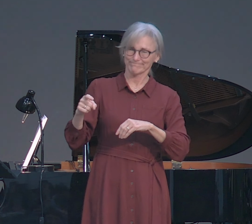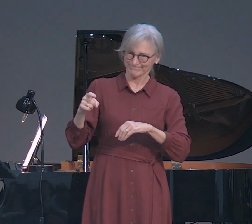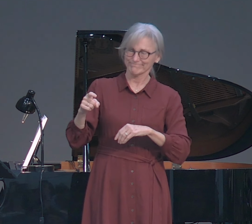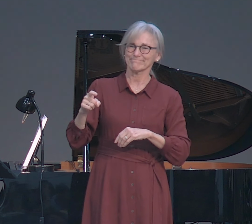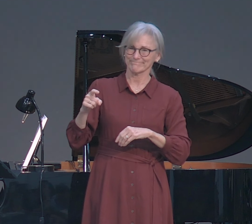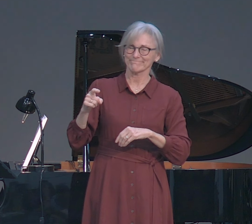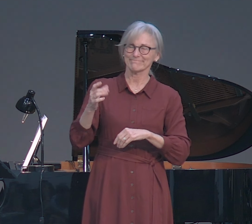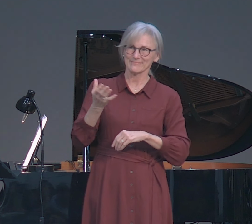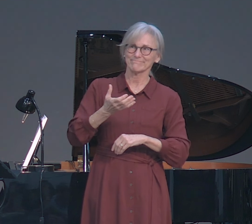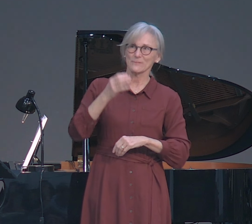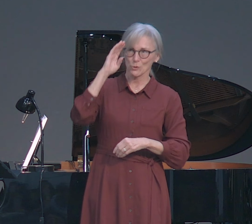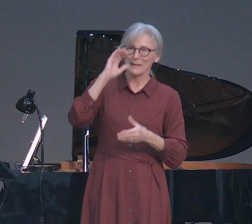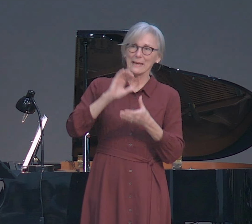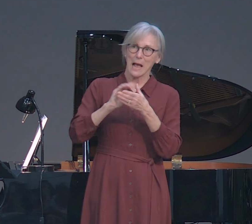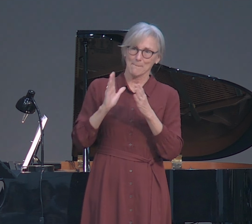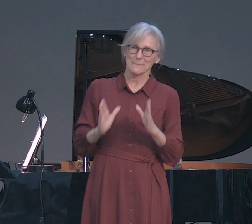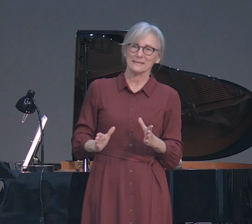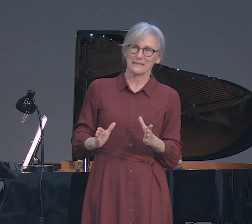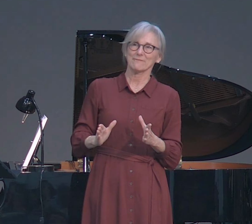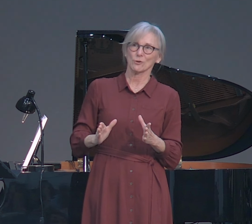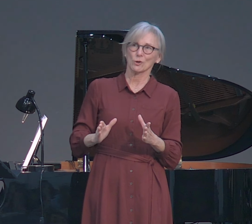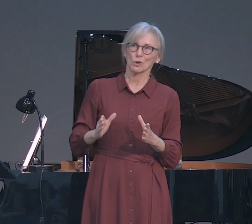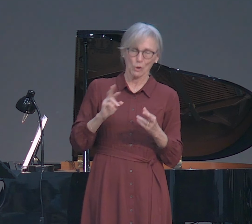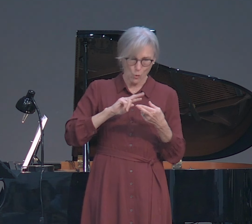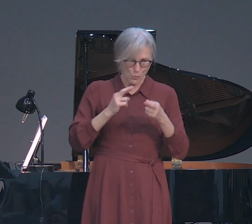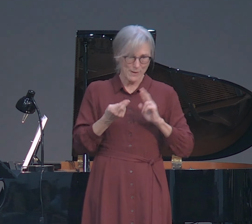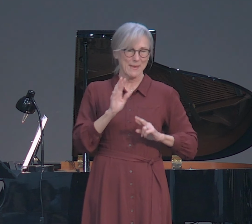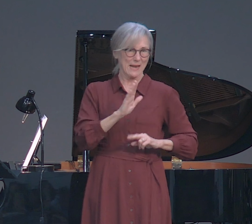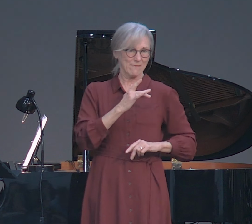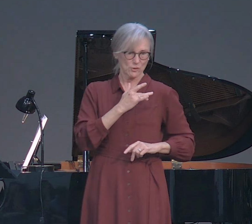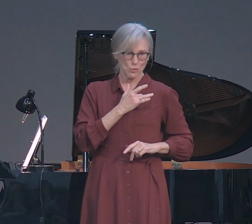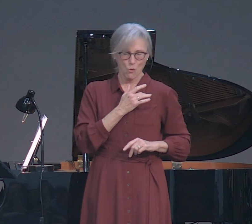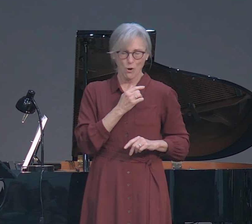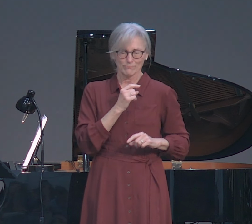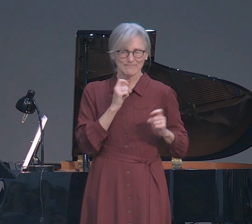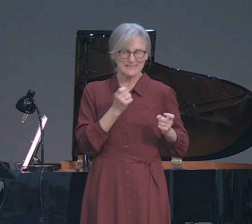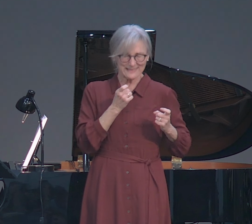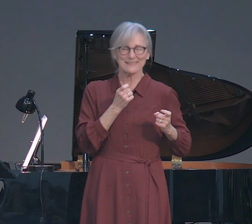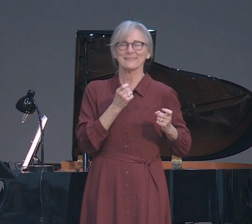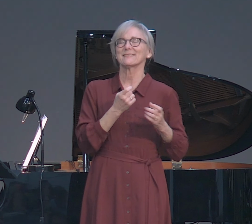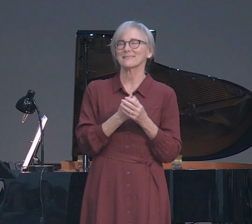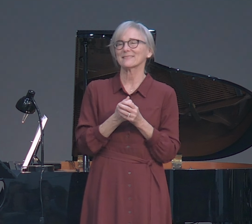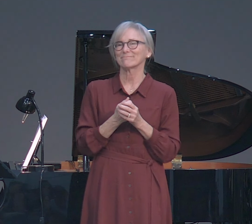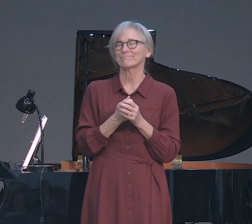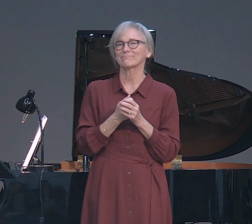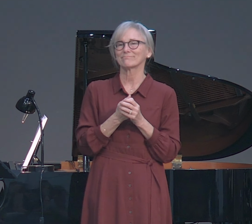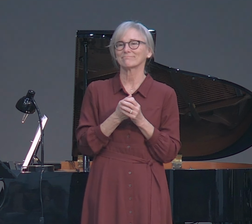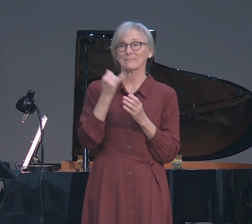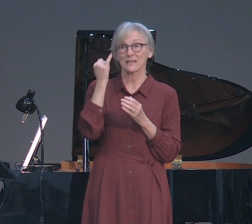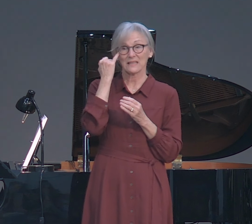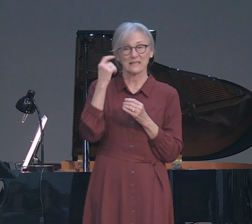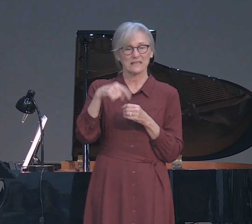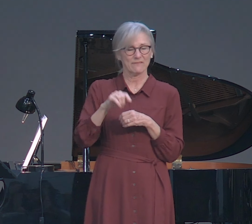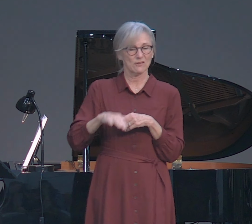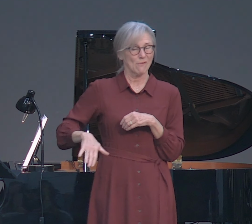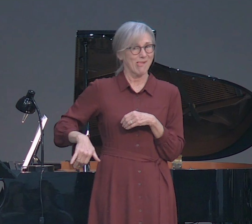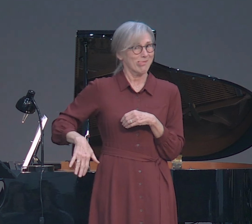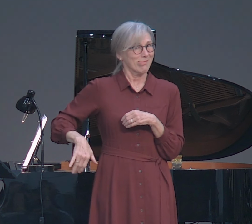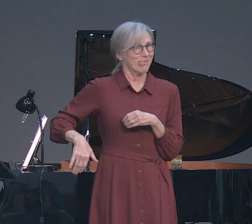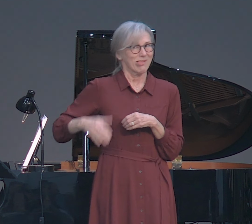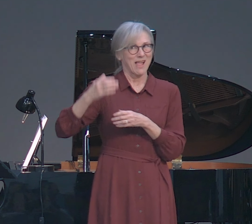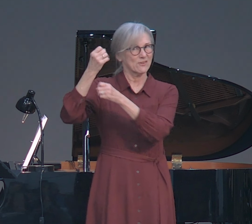and placed your faith and trust in Jesus Christ alone. If you haven't done that, or if you're under any